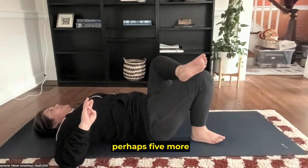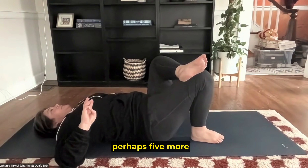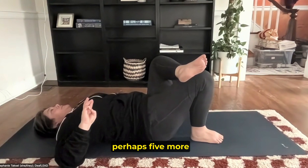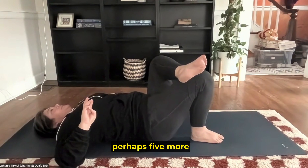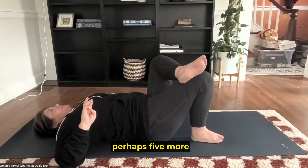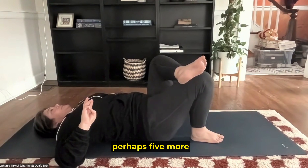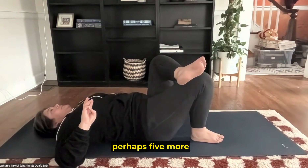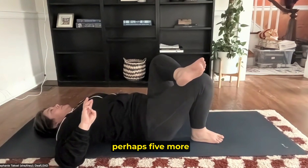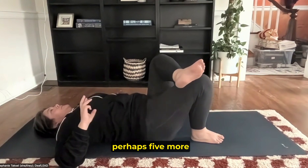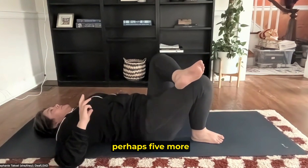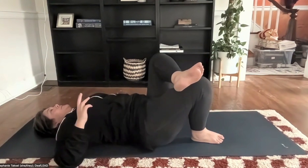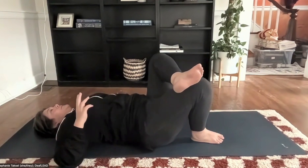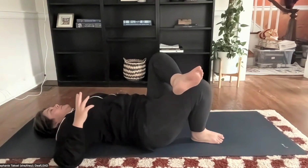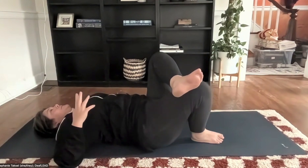Perhaps 5 more.